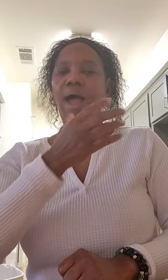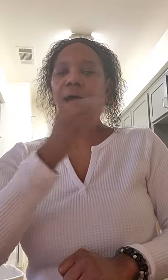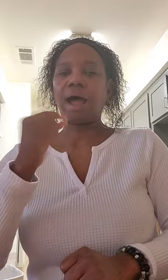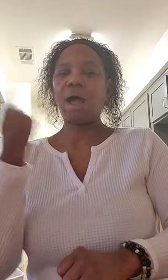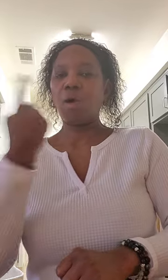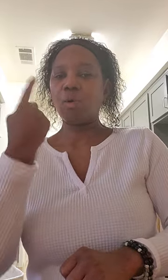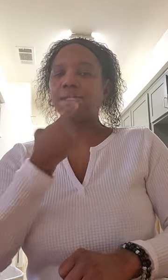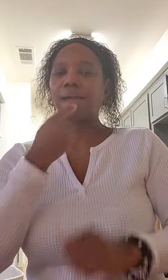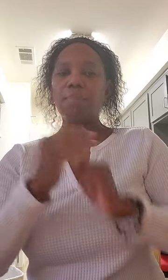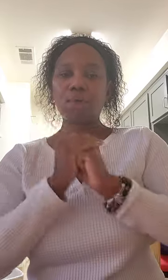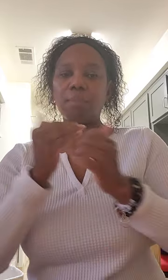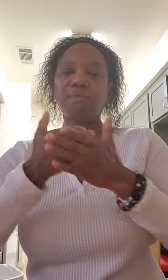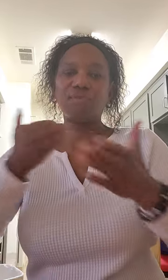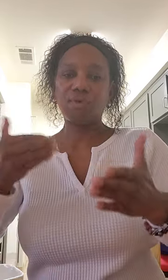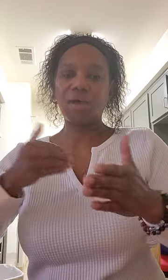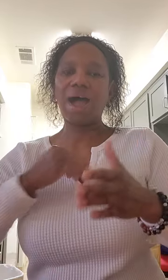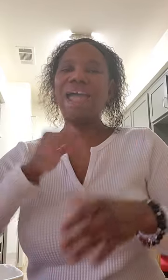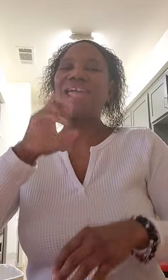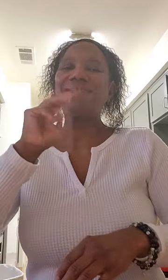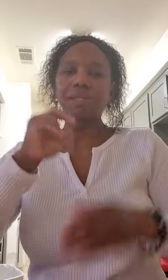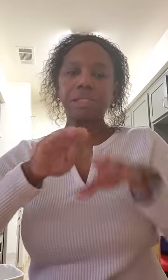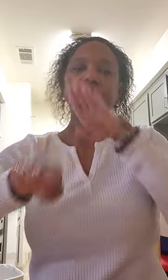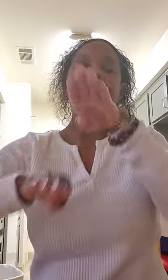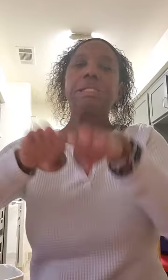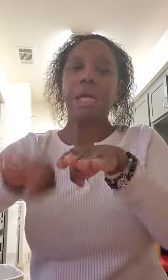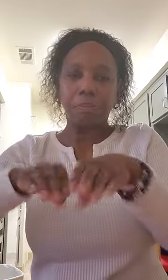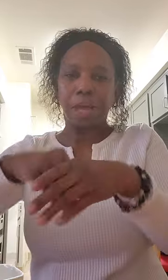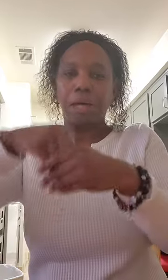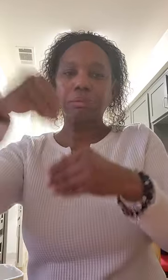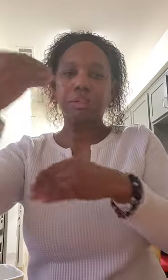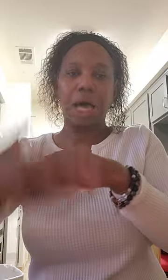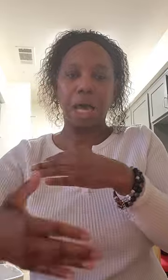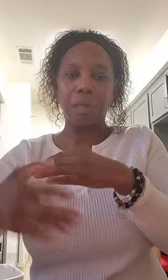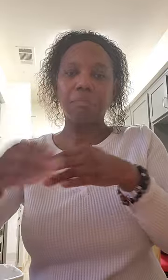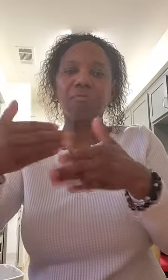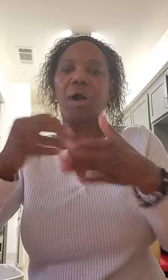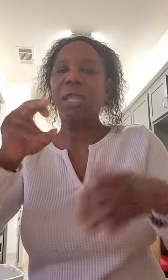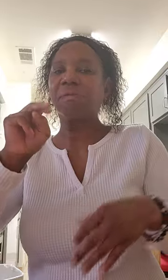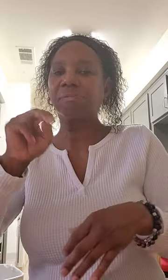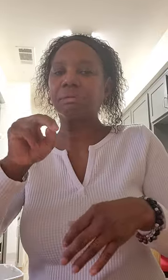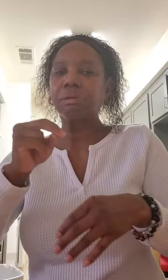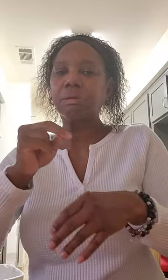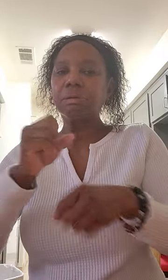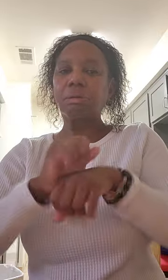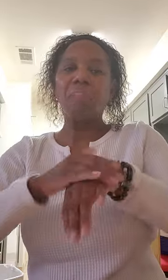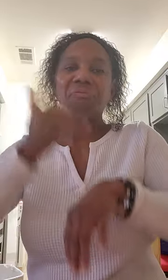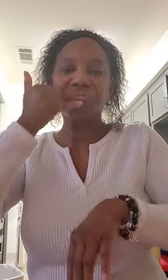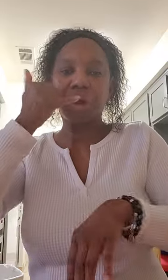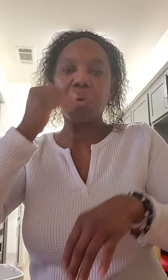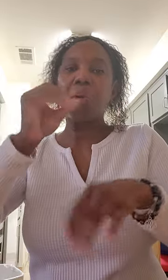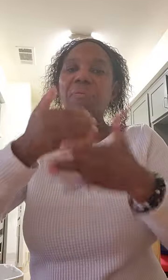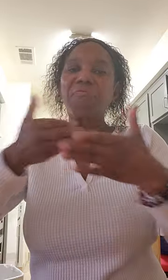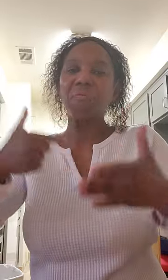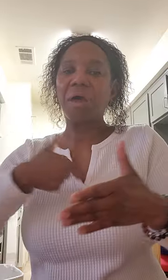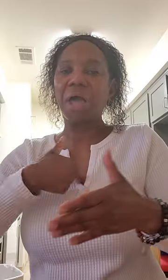and I always say a prayer before I even step outside before I even get on the phone or before I